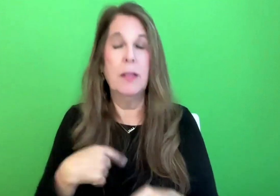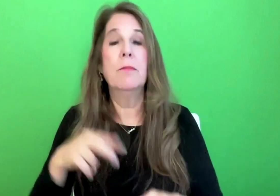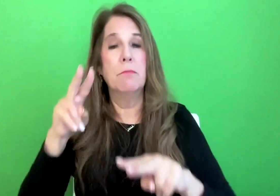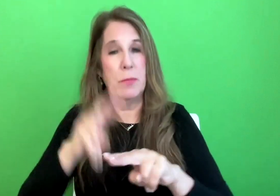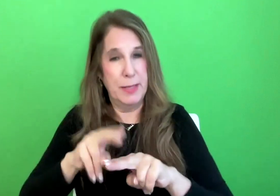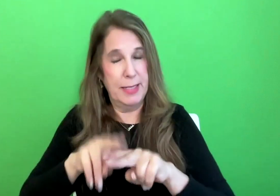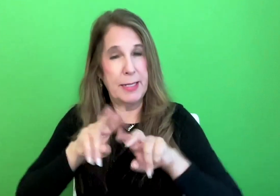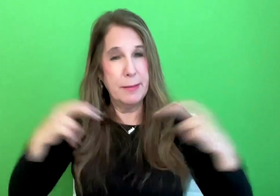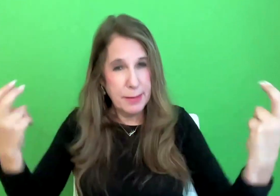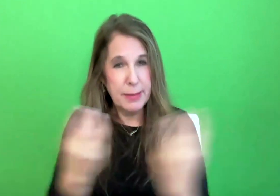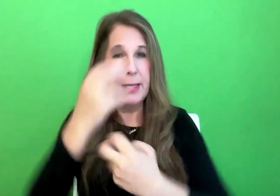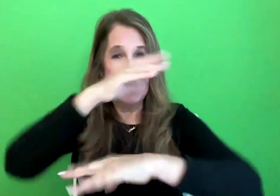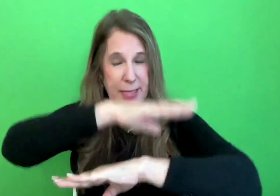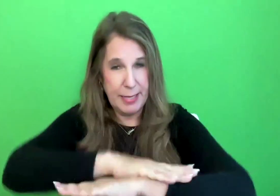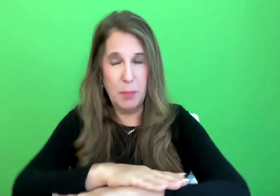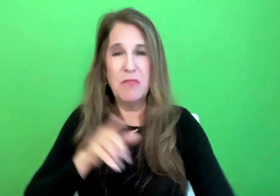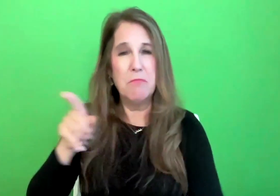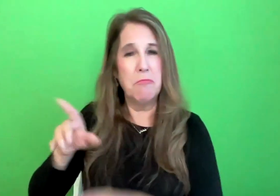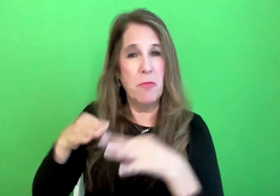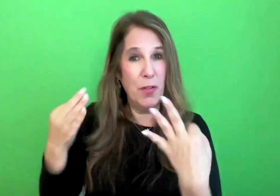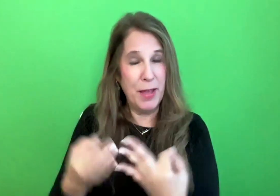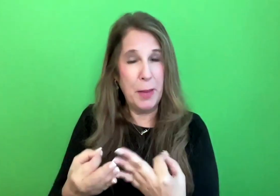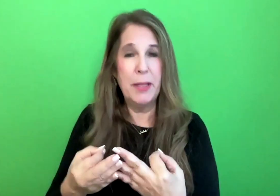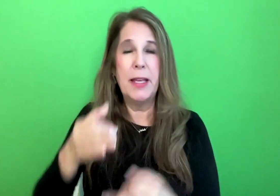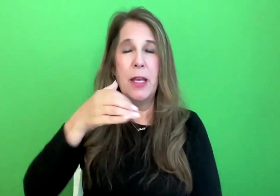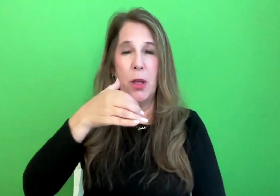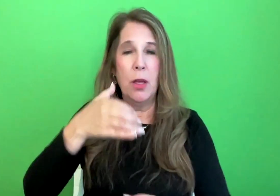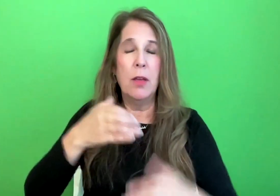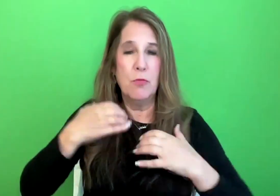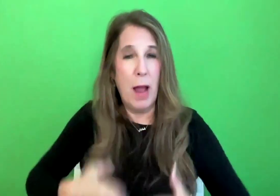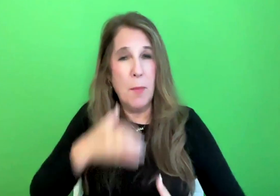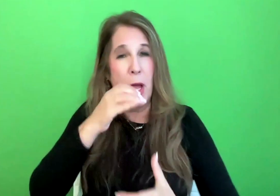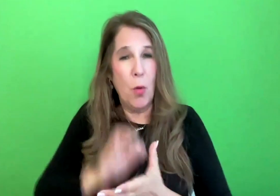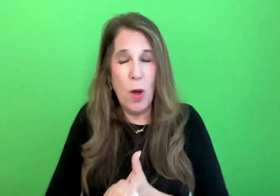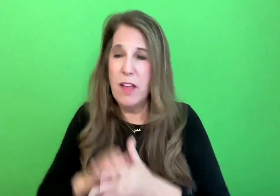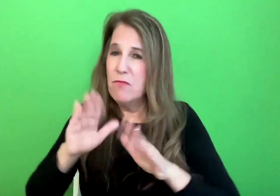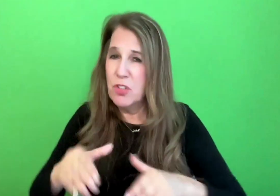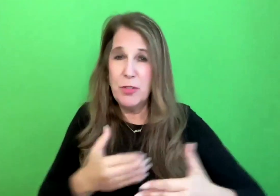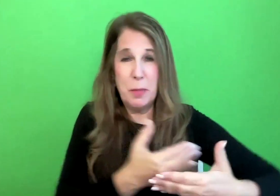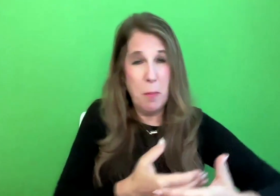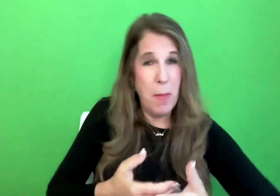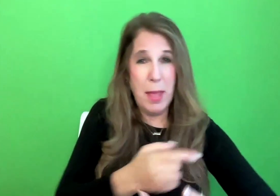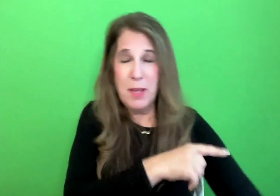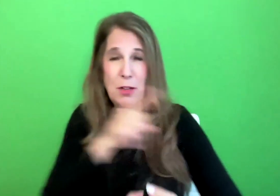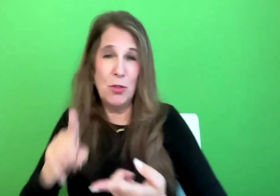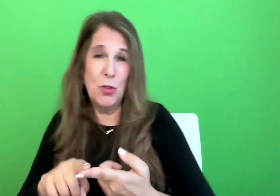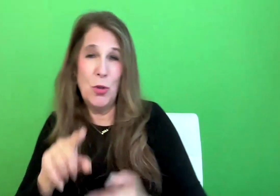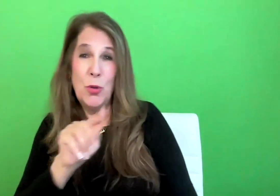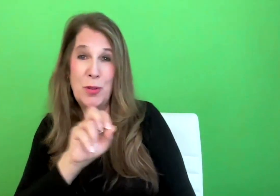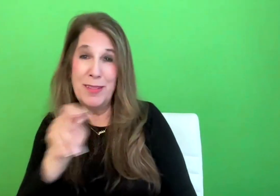with their children, babies to preteen. My children were 4 and 1 years old at the time. The rabbi led us in